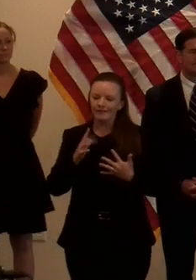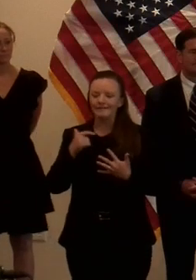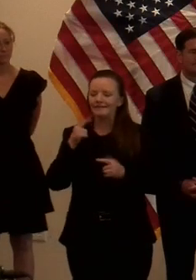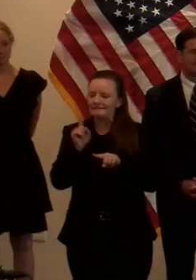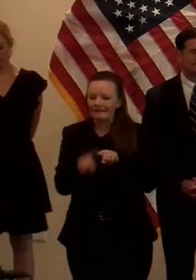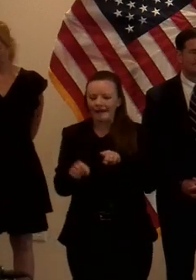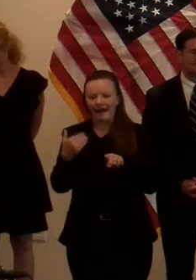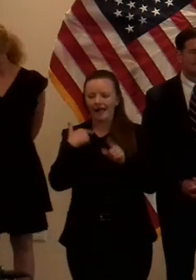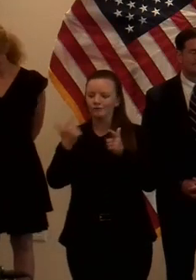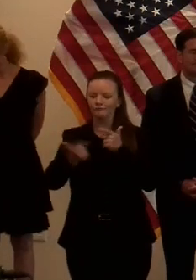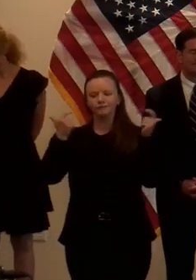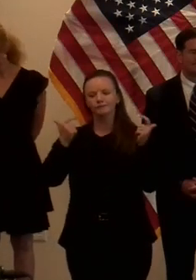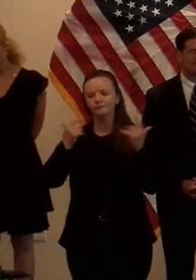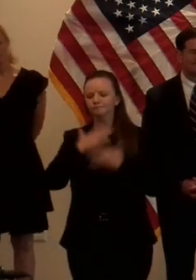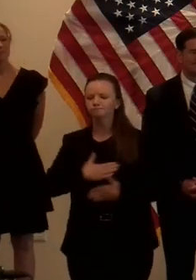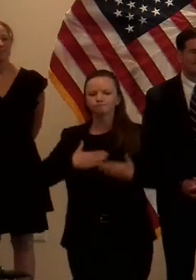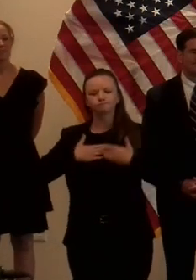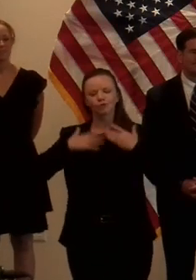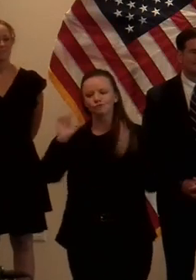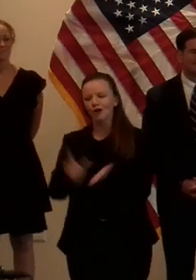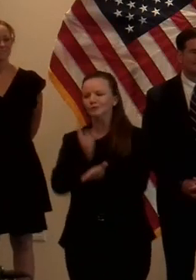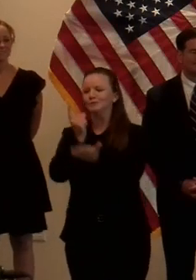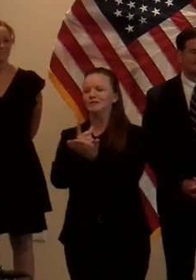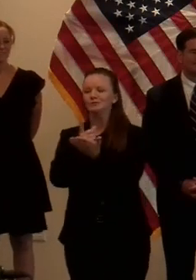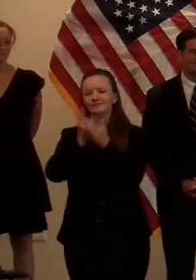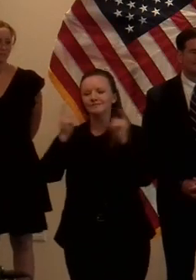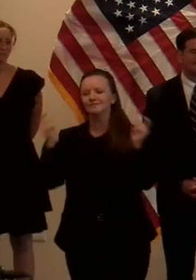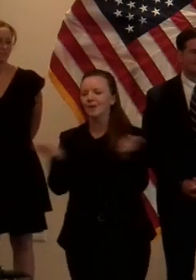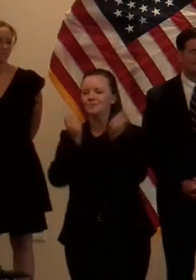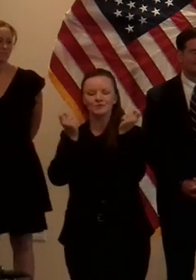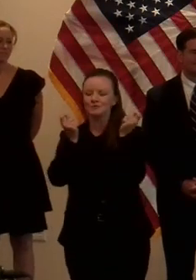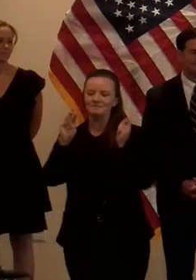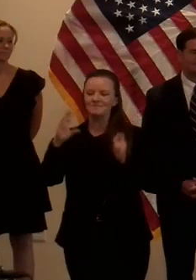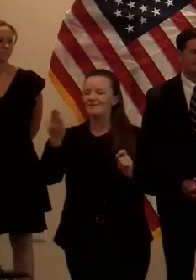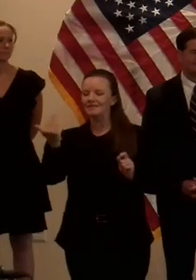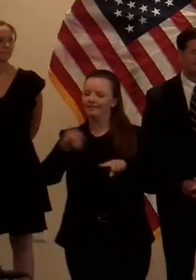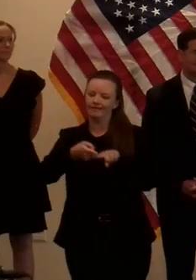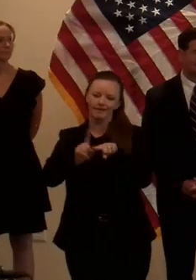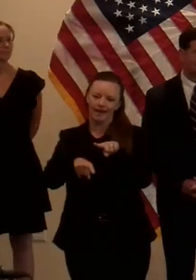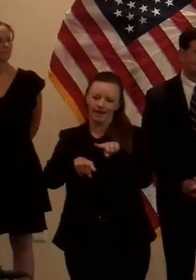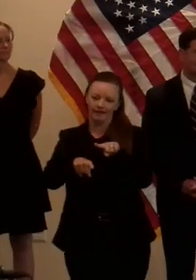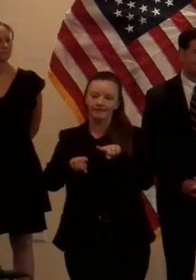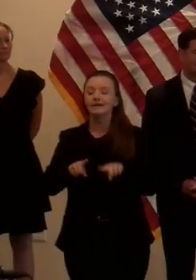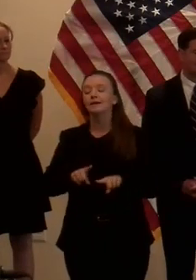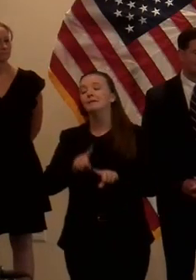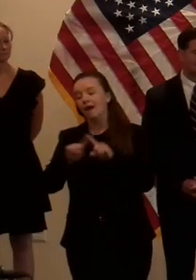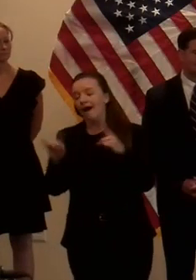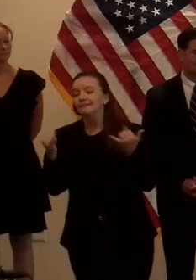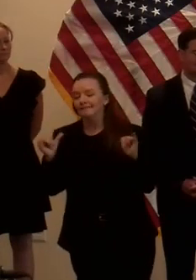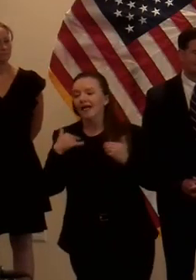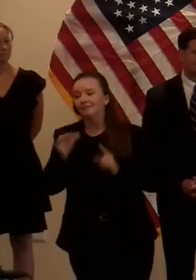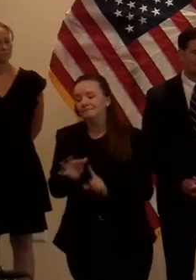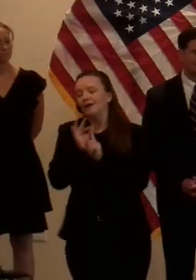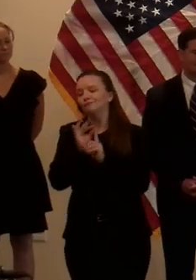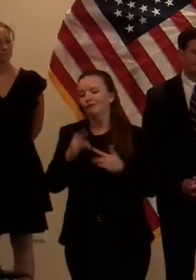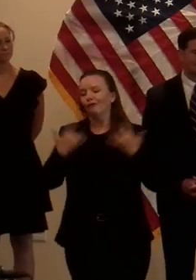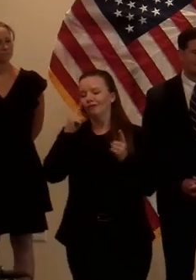fantastic graduation ceremony in Arizona Stadium on May 15th, but we have something special planned for our